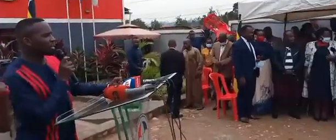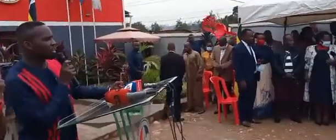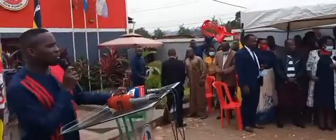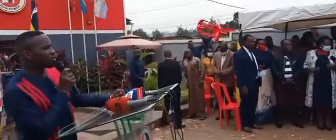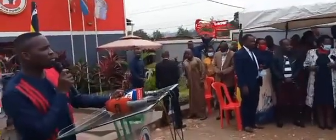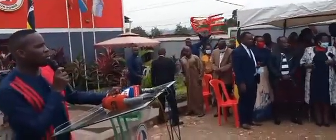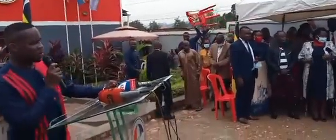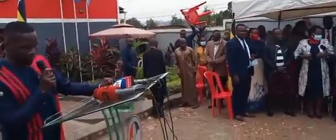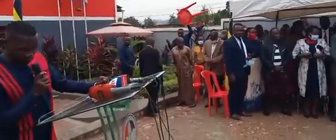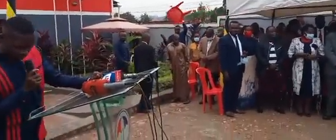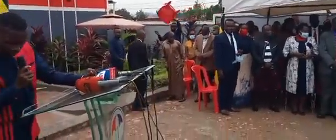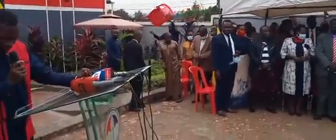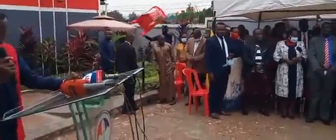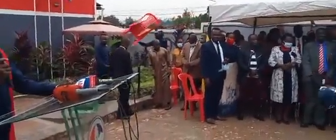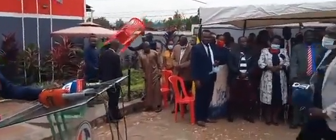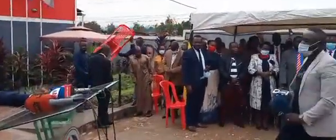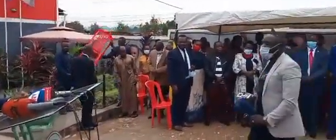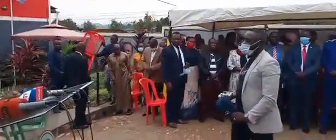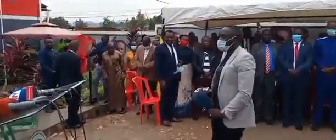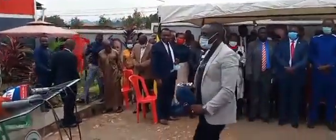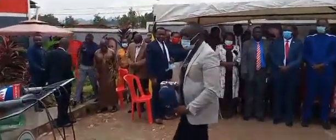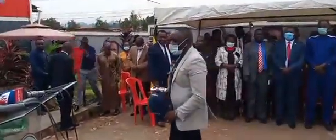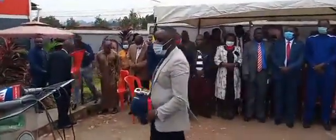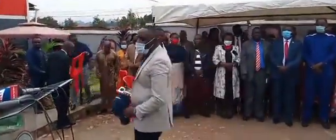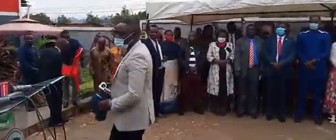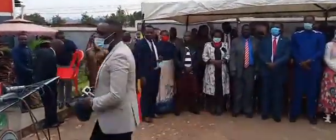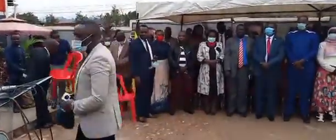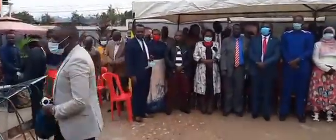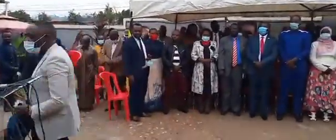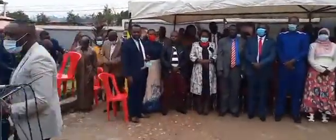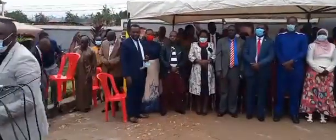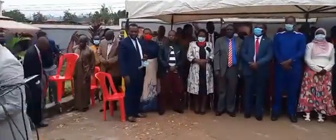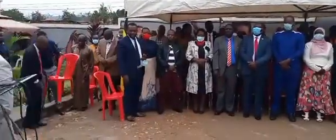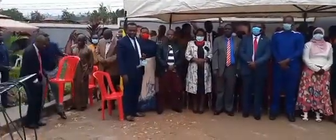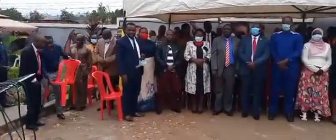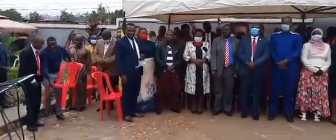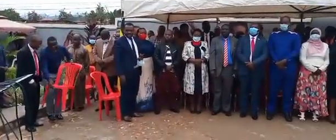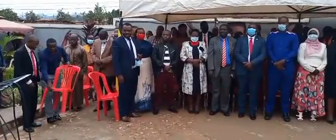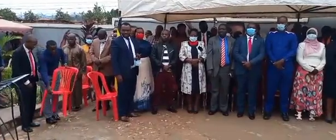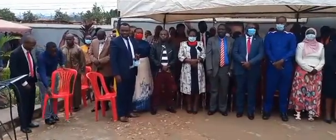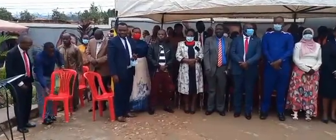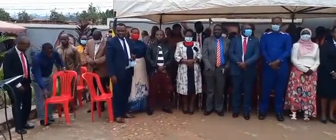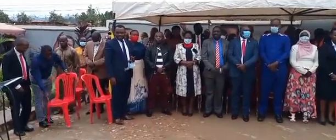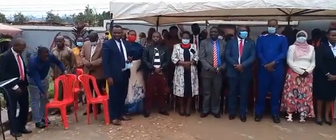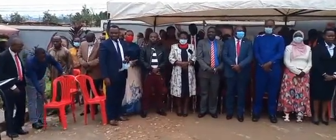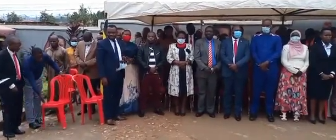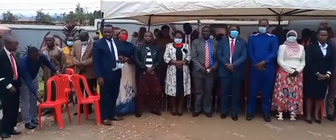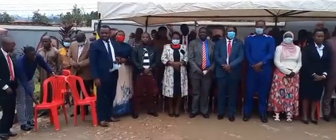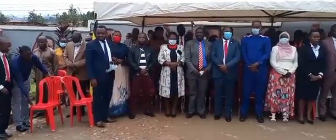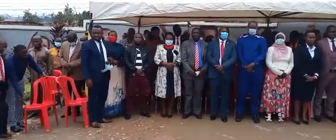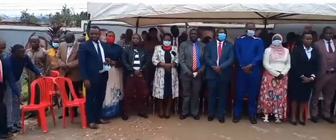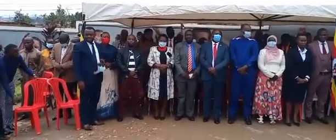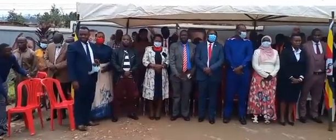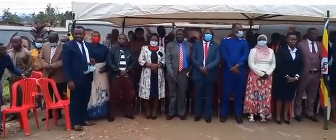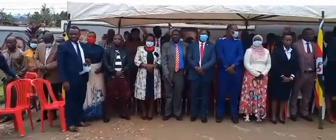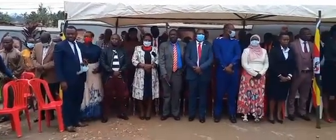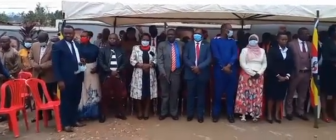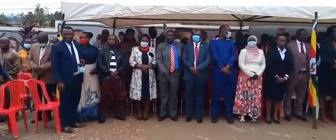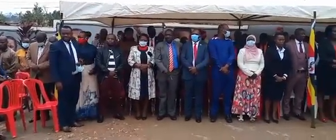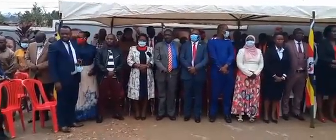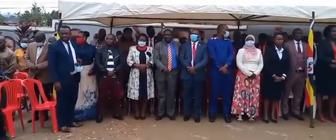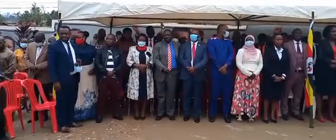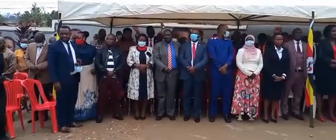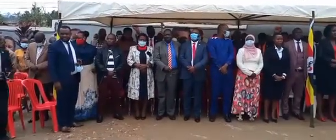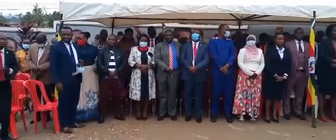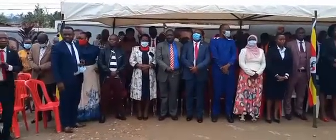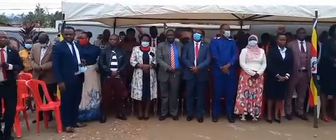Also invite our Honorable Namuga Goreji from Maokola South to lead us in prayer after Honorable Ruta has led us in the anthem.